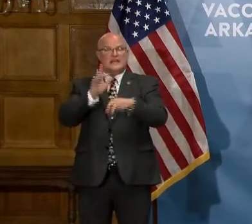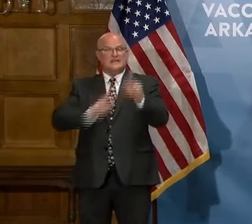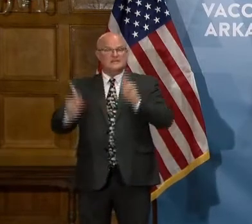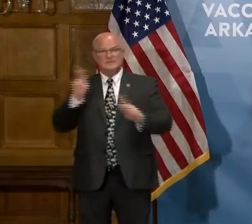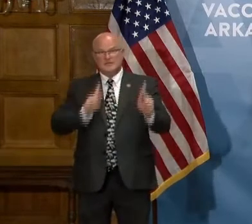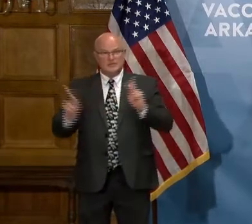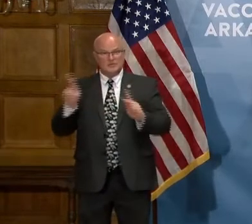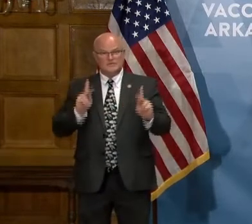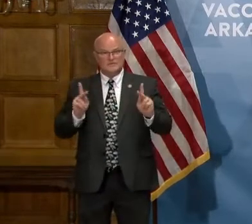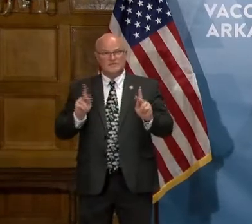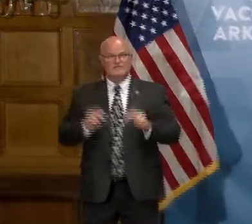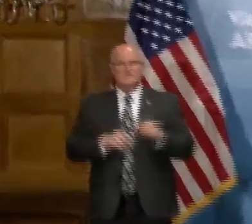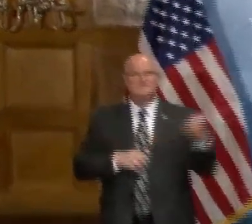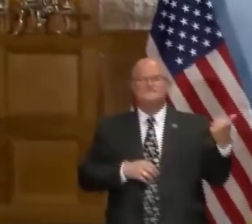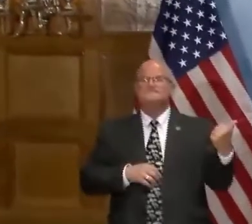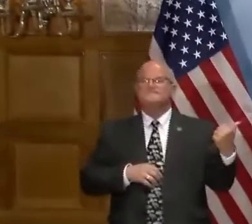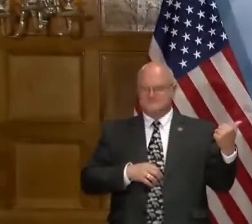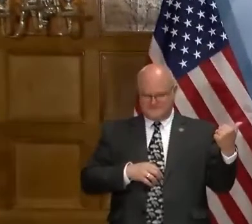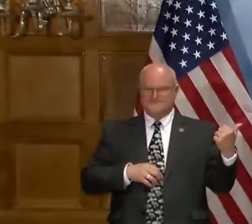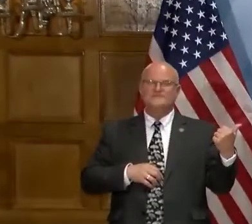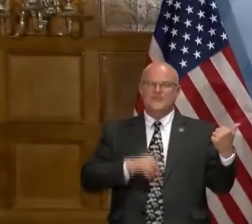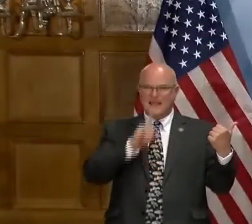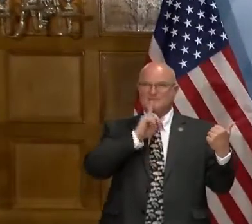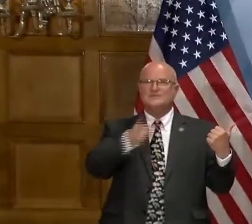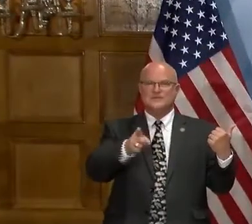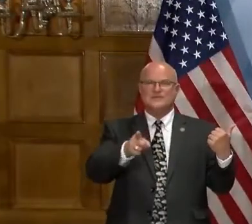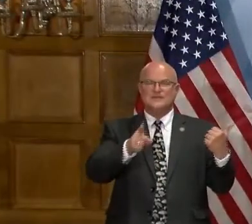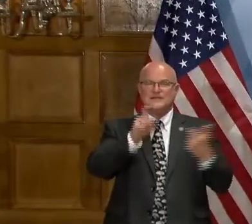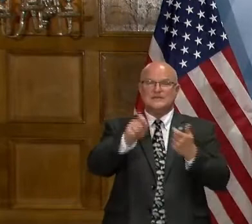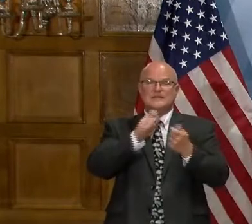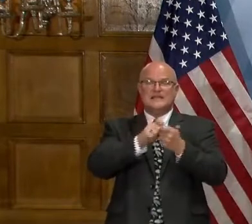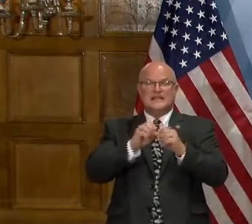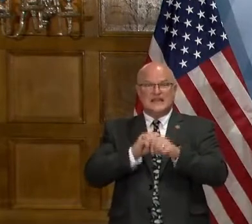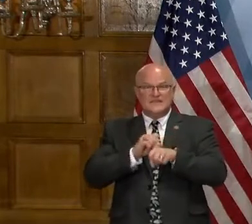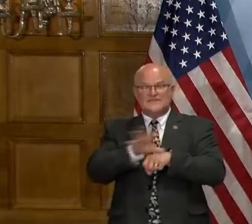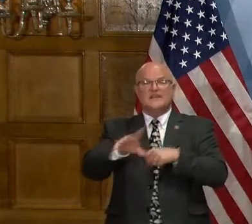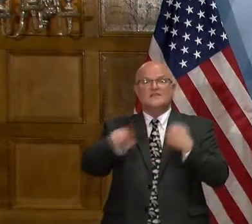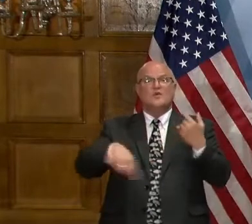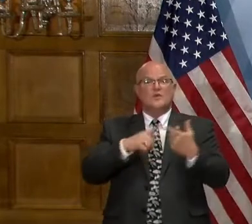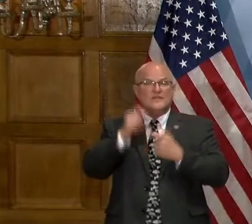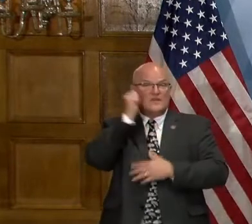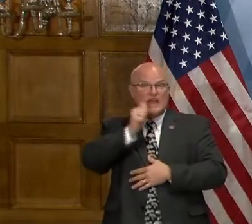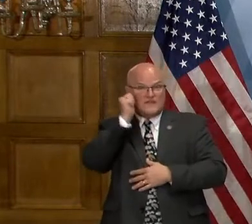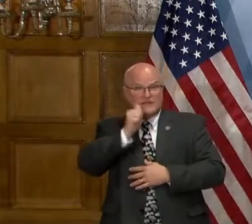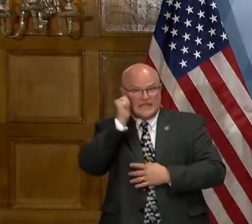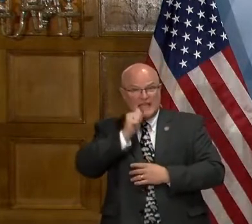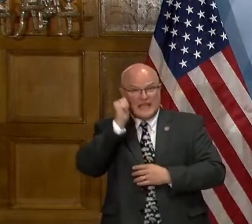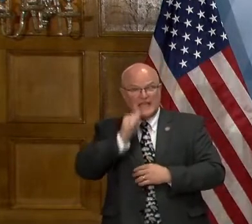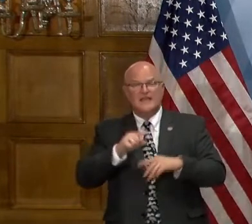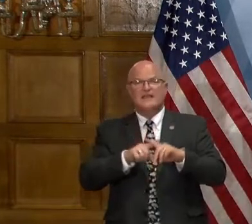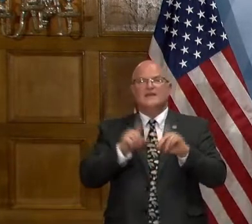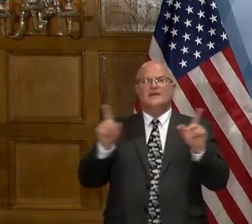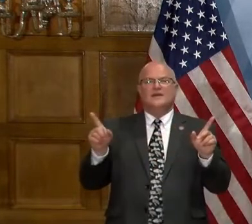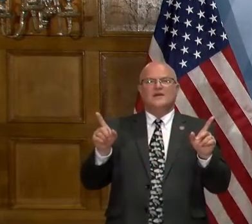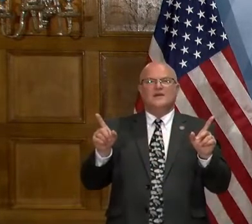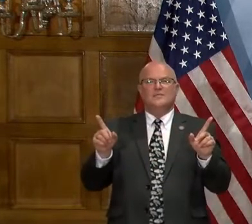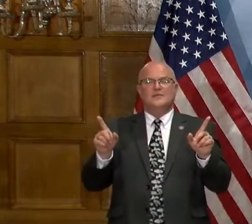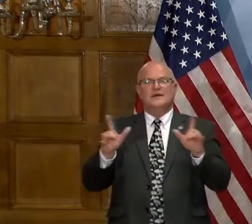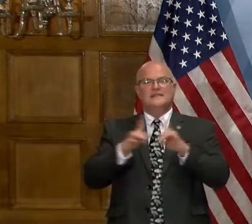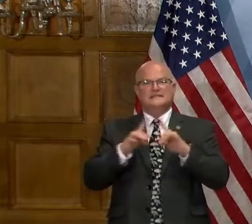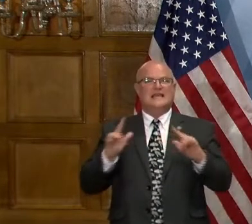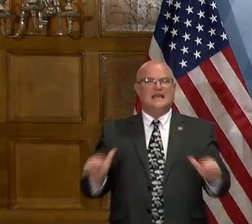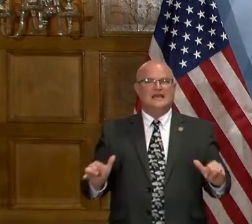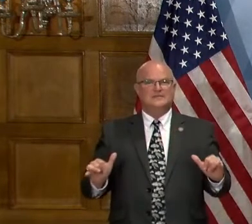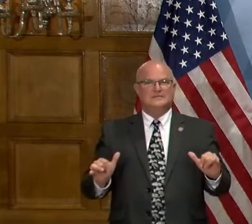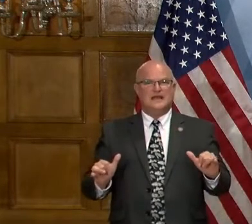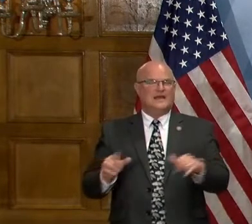public? Absolutely. It was particularly effective whenever they're every day, but at the same